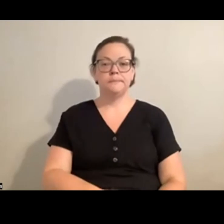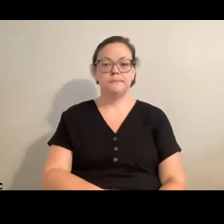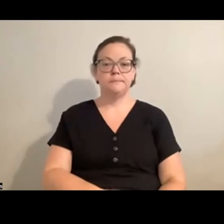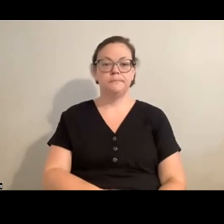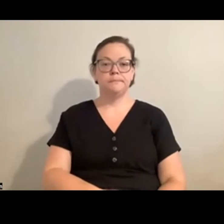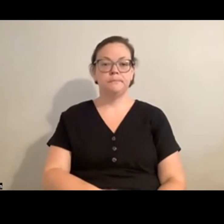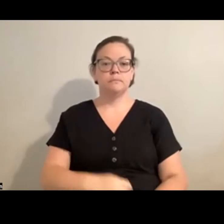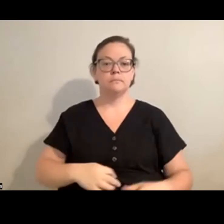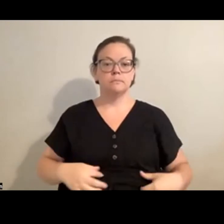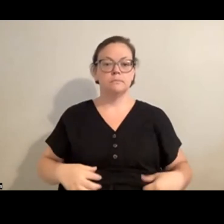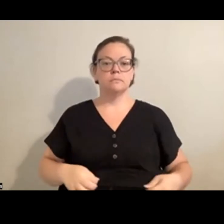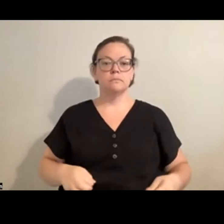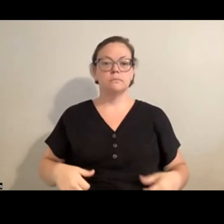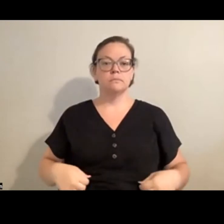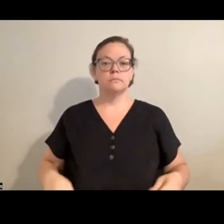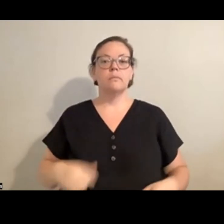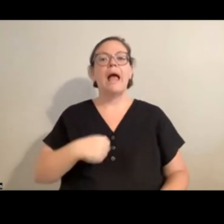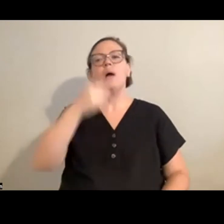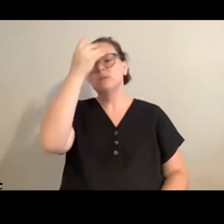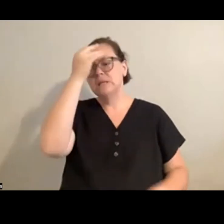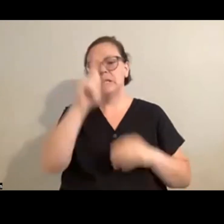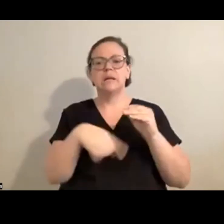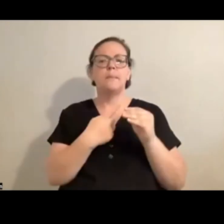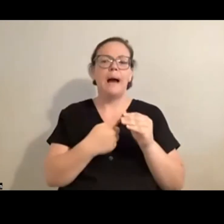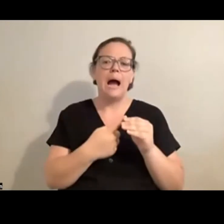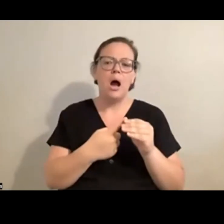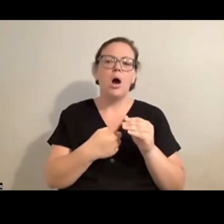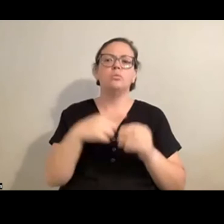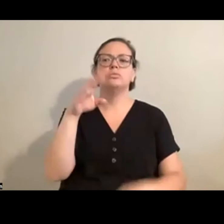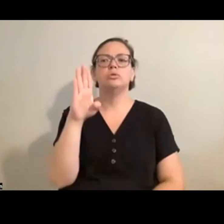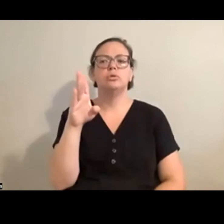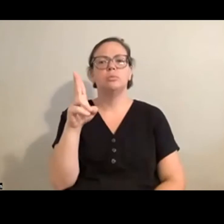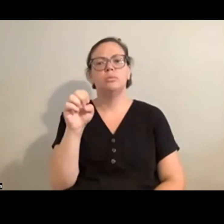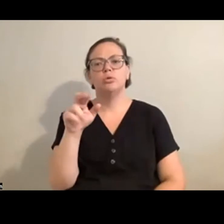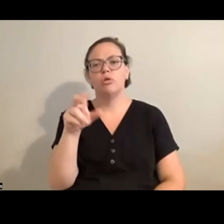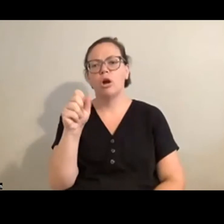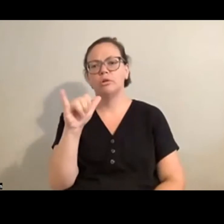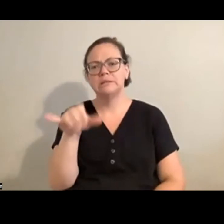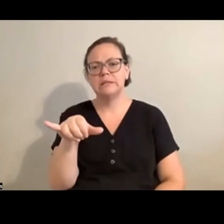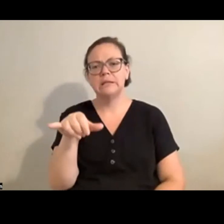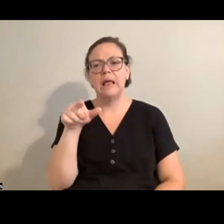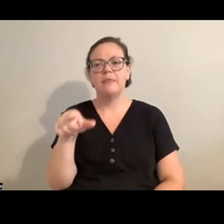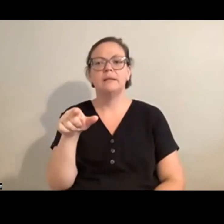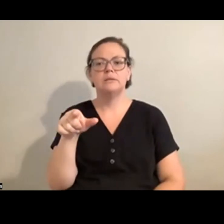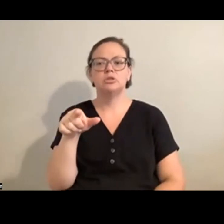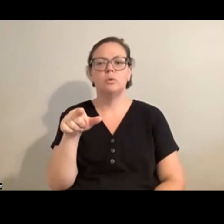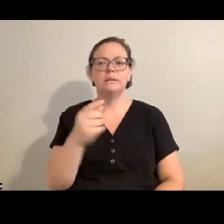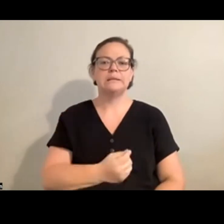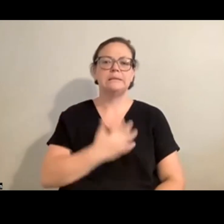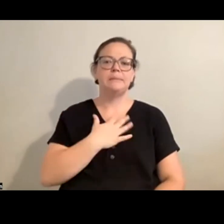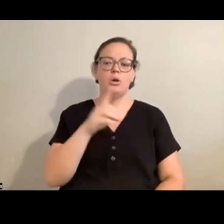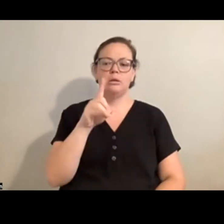I was thinking about bureaucracy. And this was inspired by Divya Victor reading from